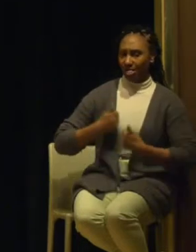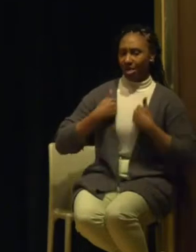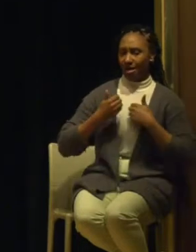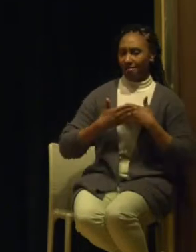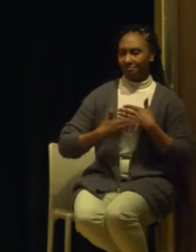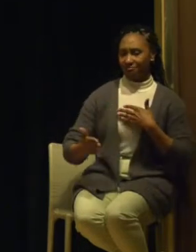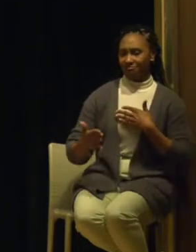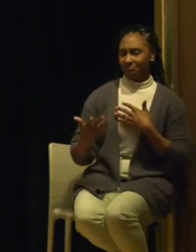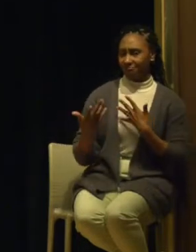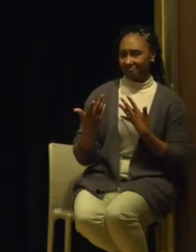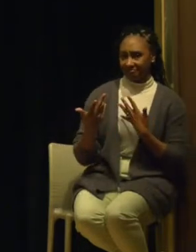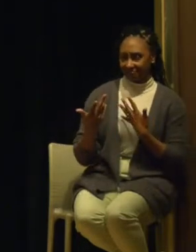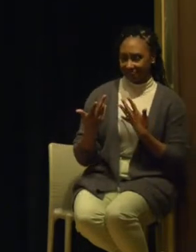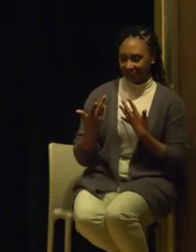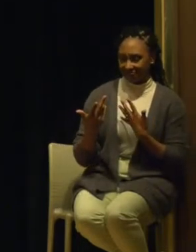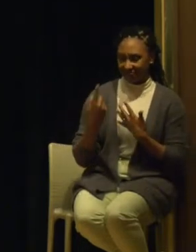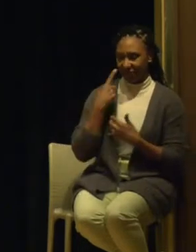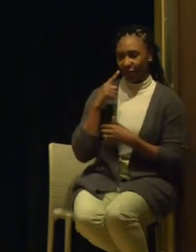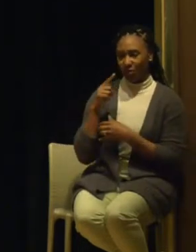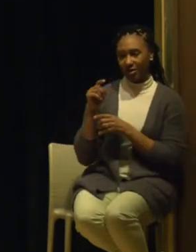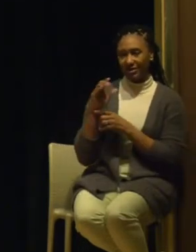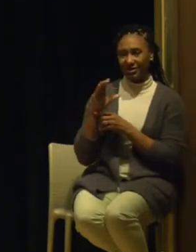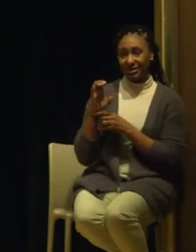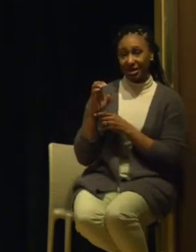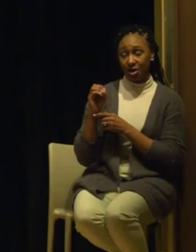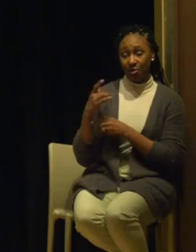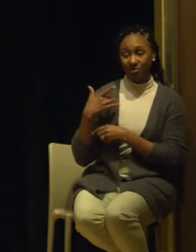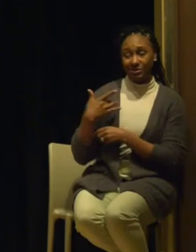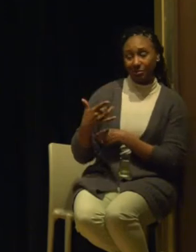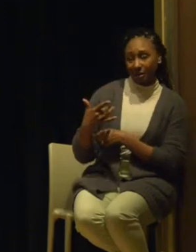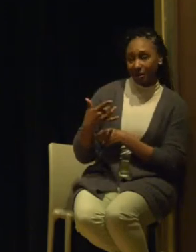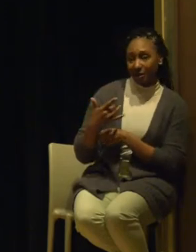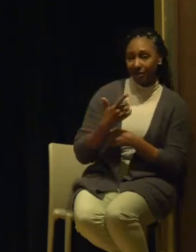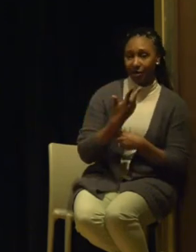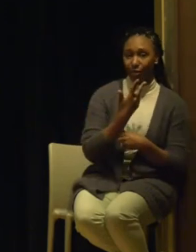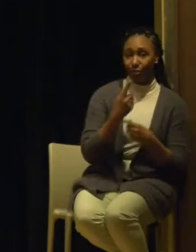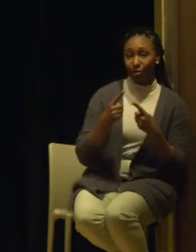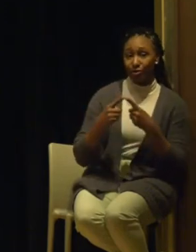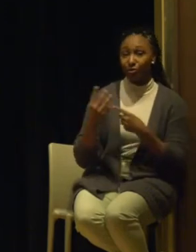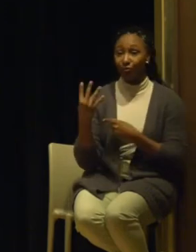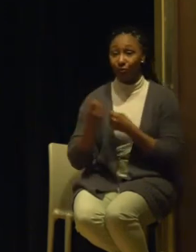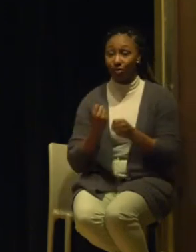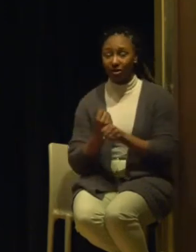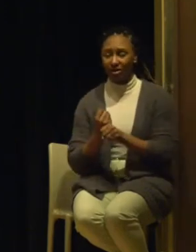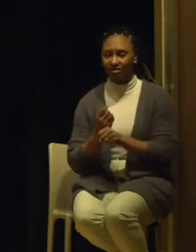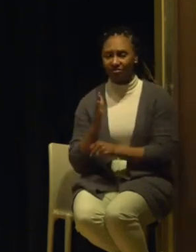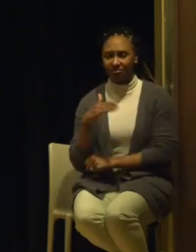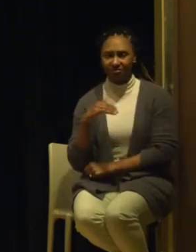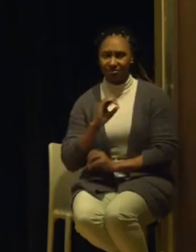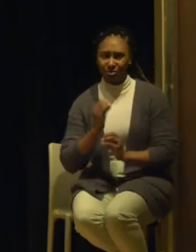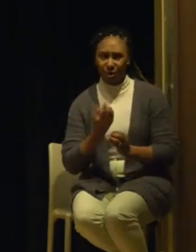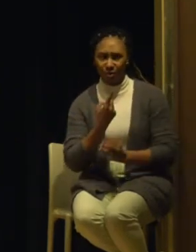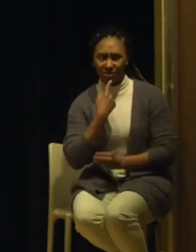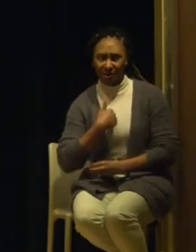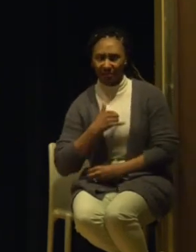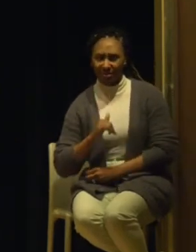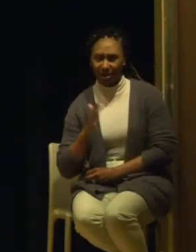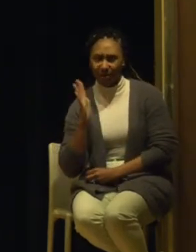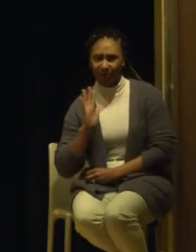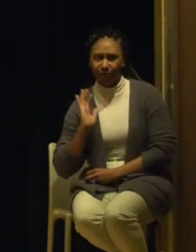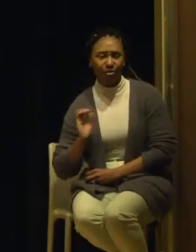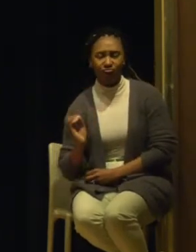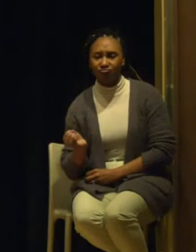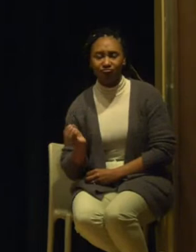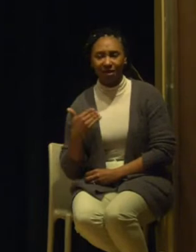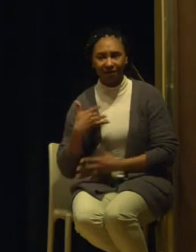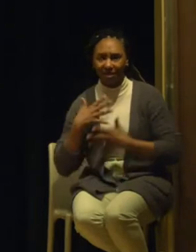the tenure of a CEO is 3 to 4 years. And I was like, well, no one ever told me that. I had a lot of